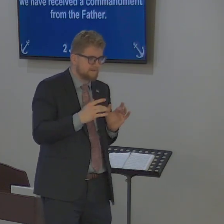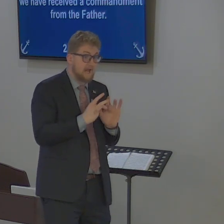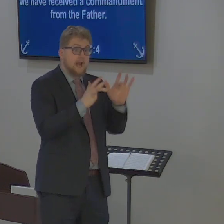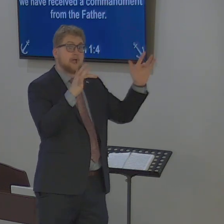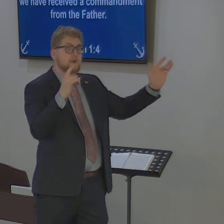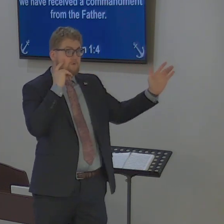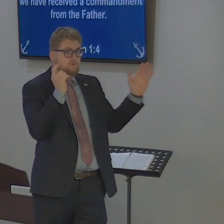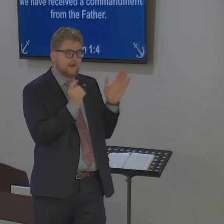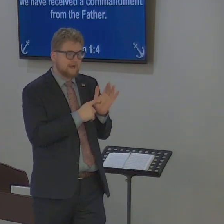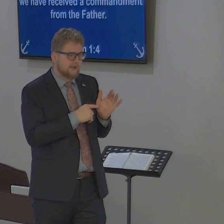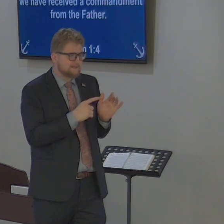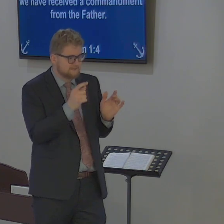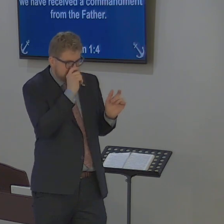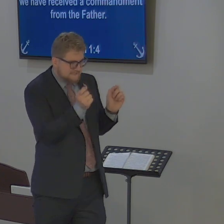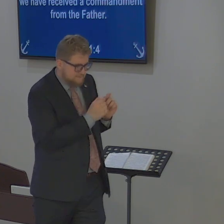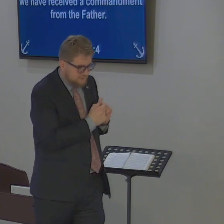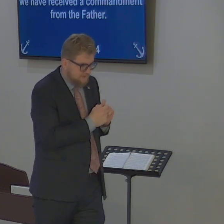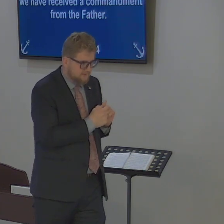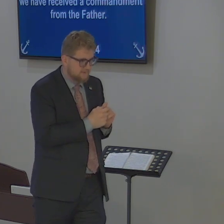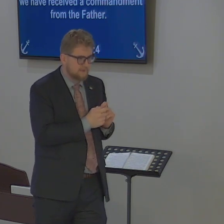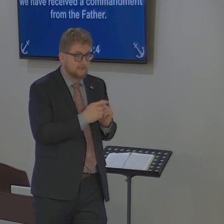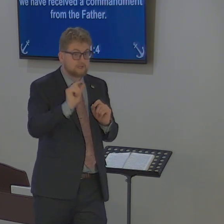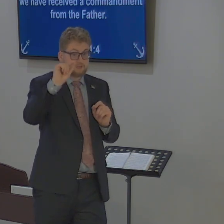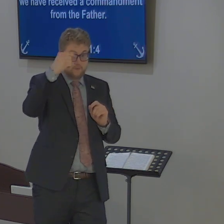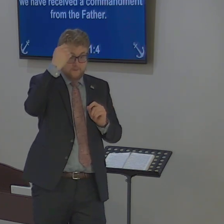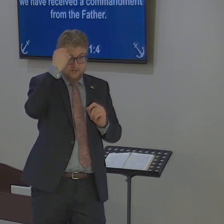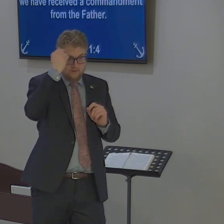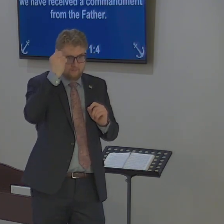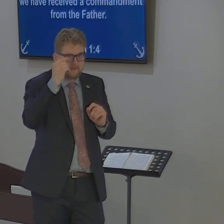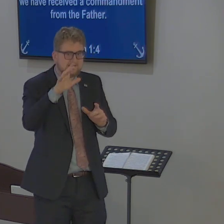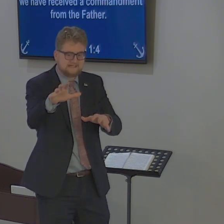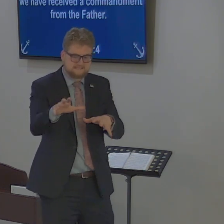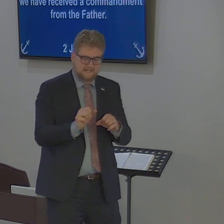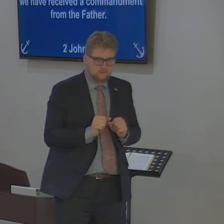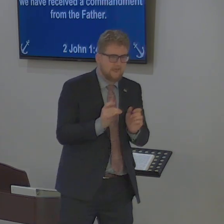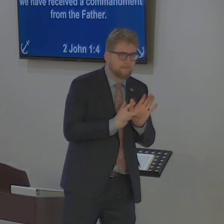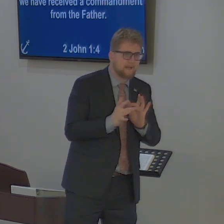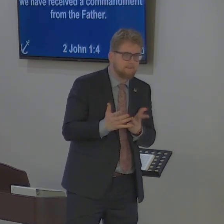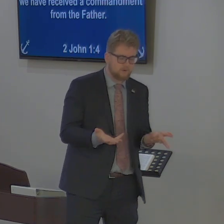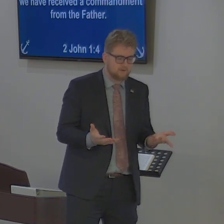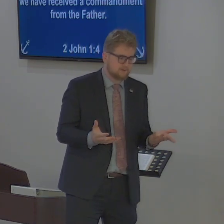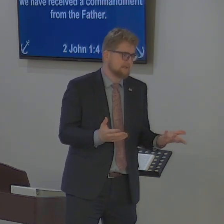deception. So if they take it away, then they can give you what you want and you'll believe what they say.